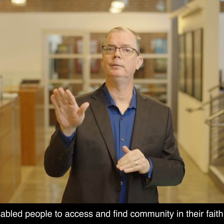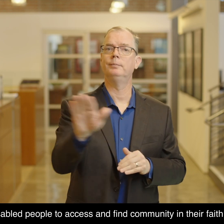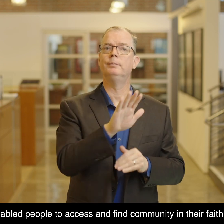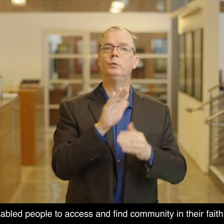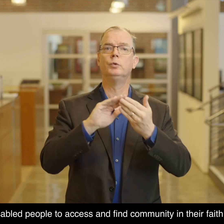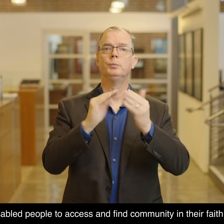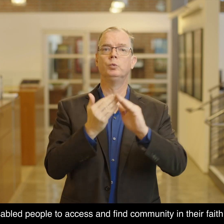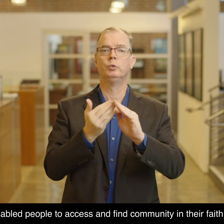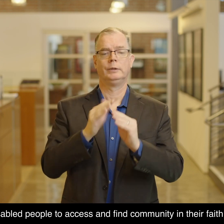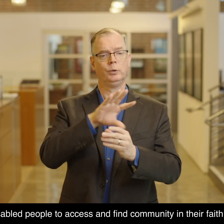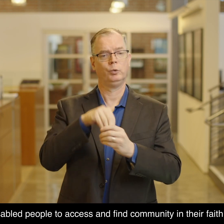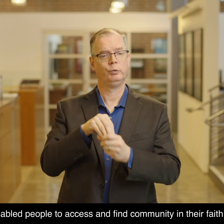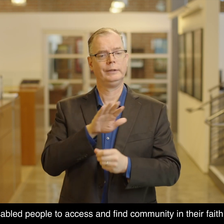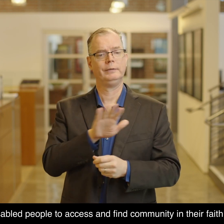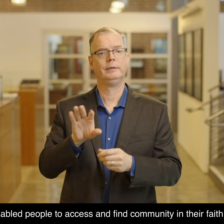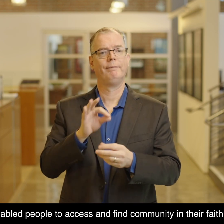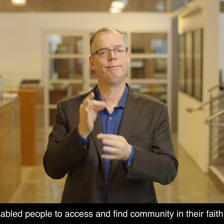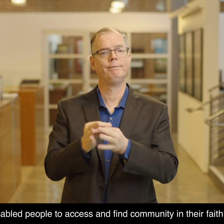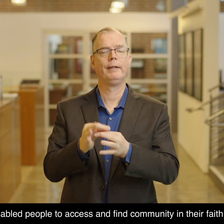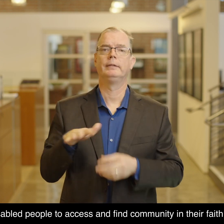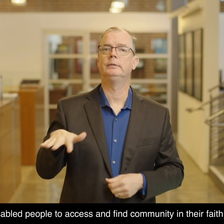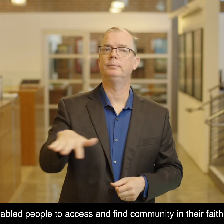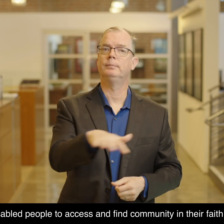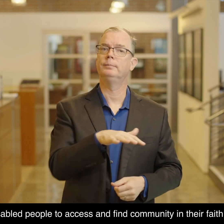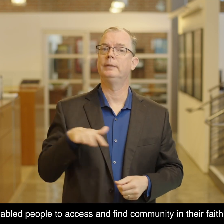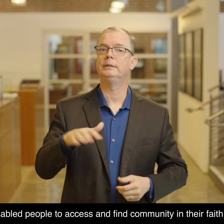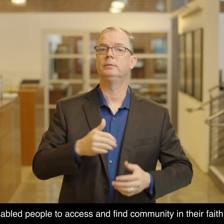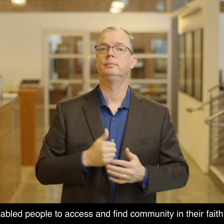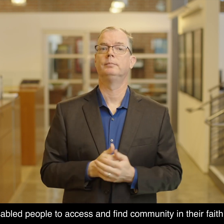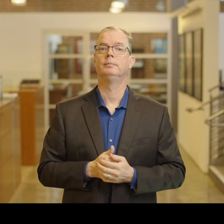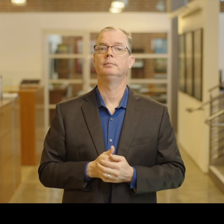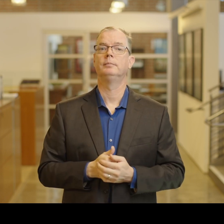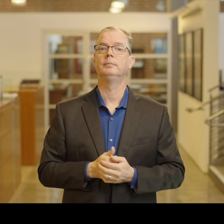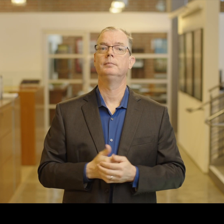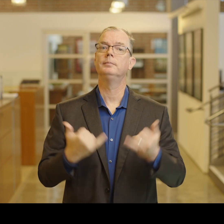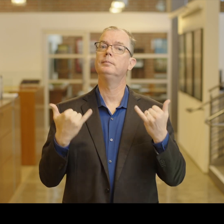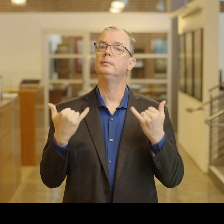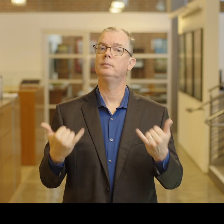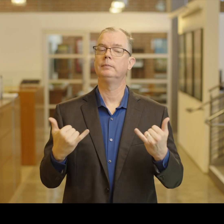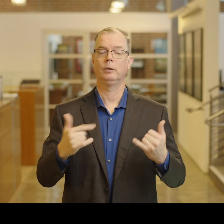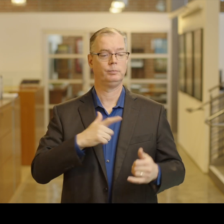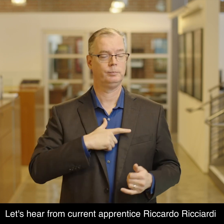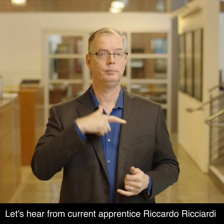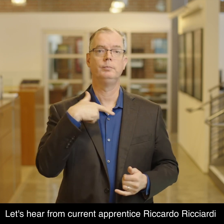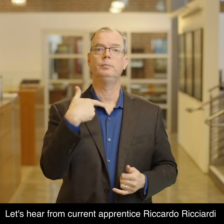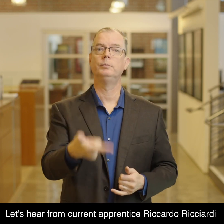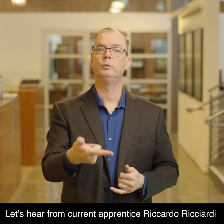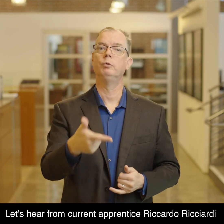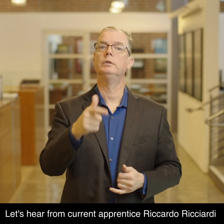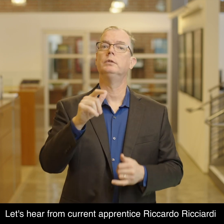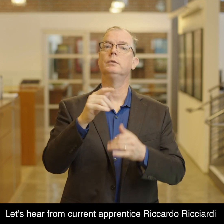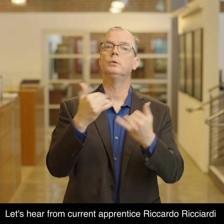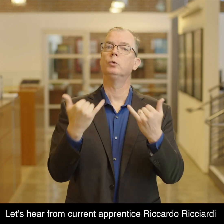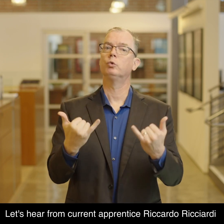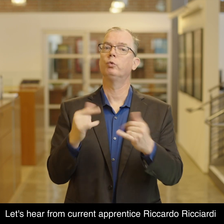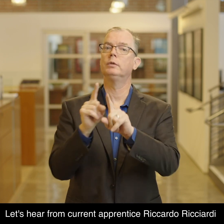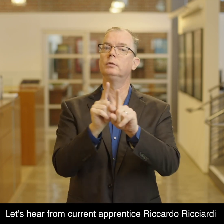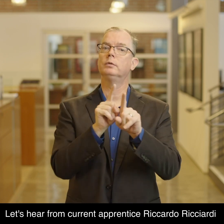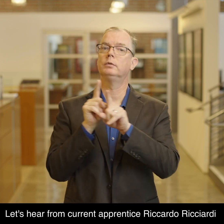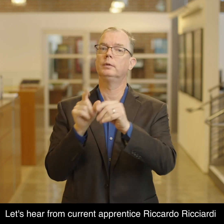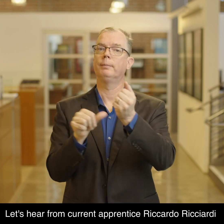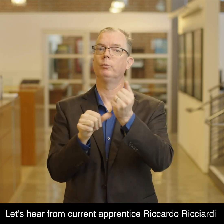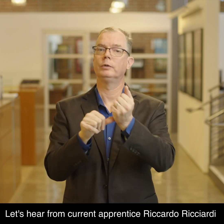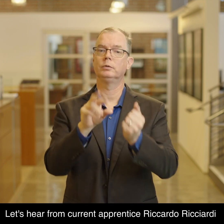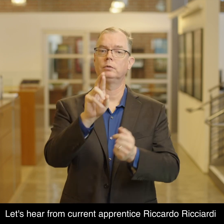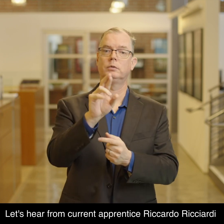people to access and find community in their faith spaces. Let's hear from current